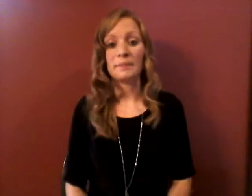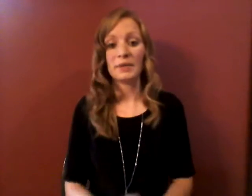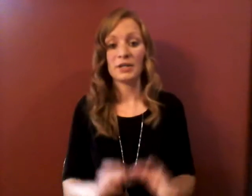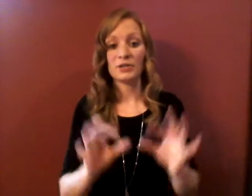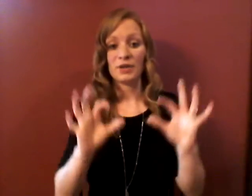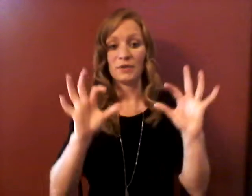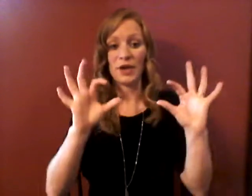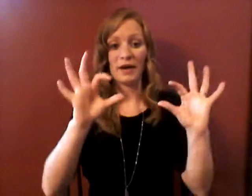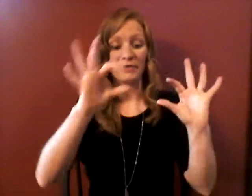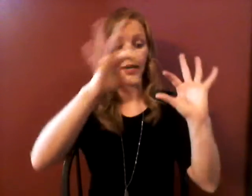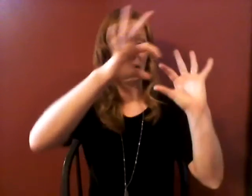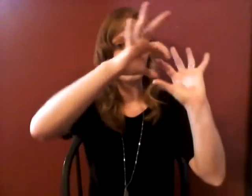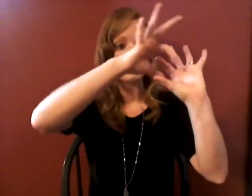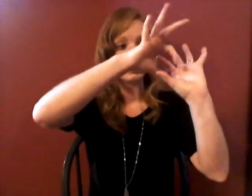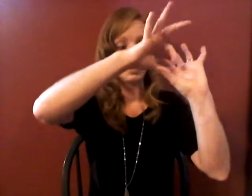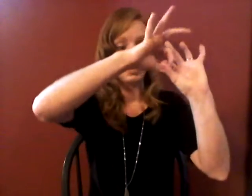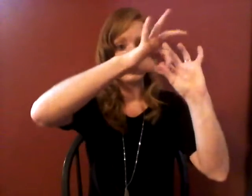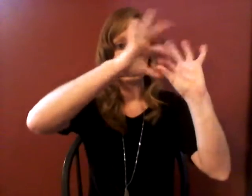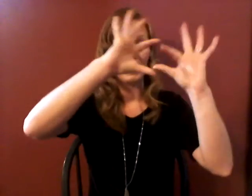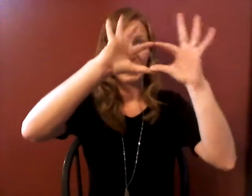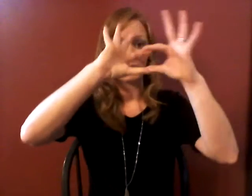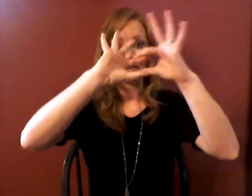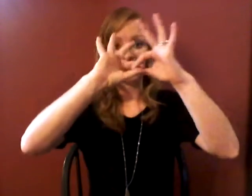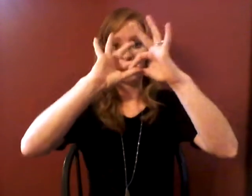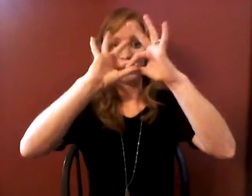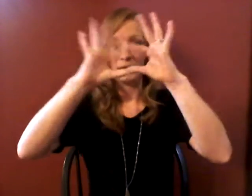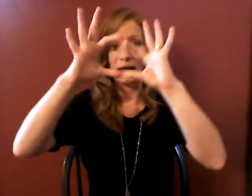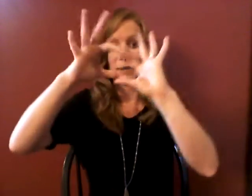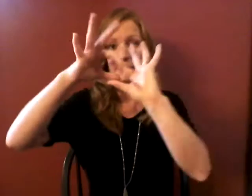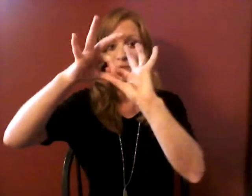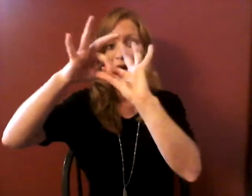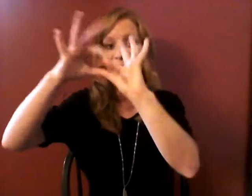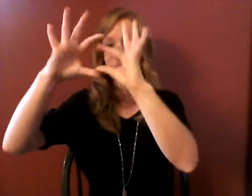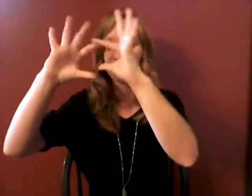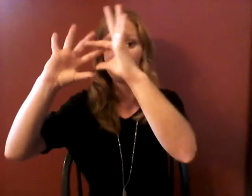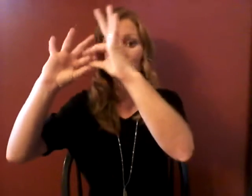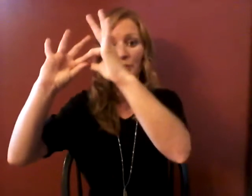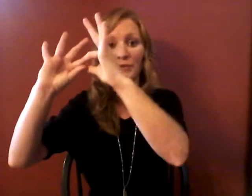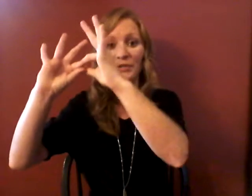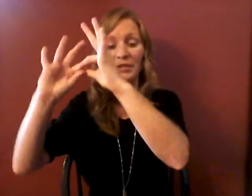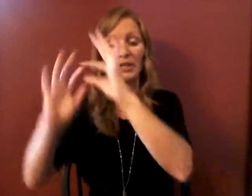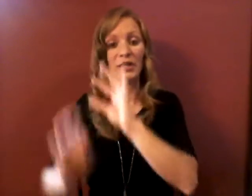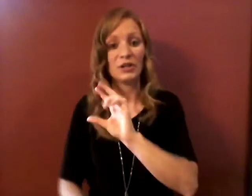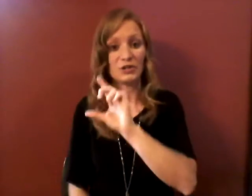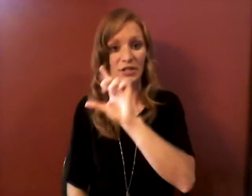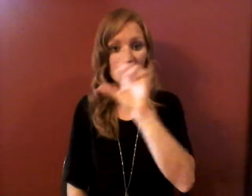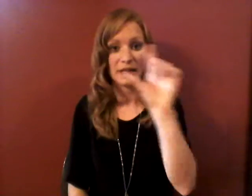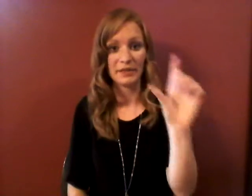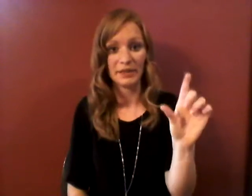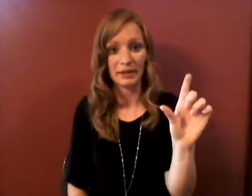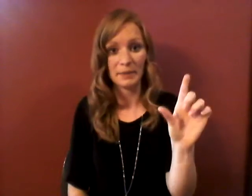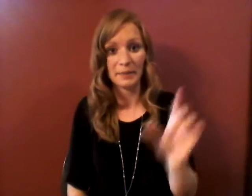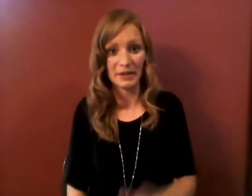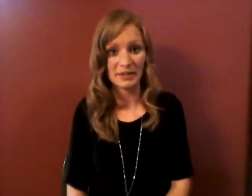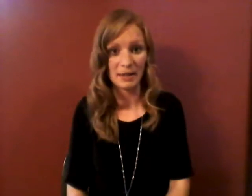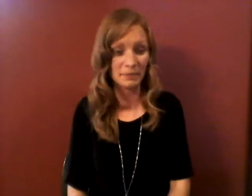Olympics, you have your F hands, and you make the 5 circles, just like the Olympics emblem.